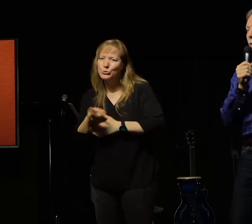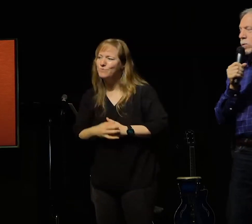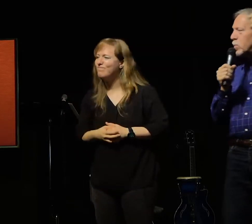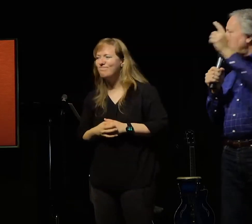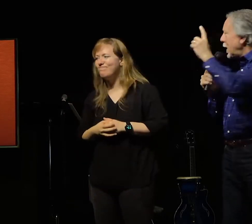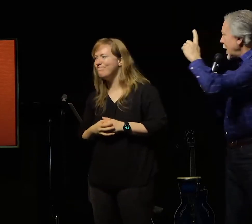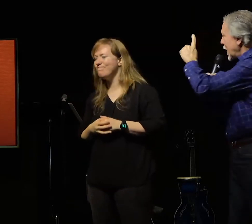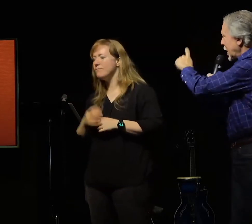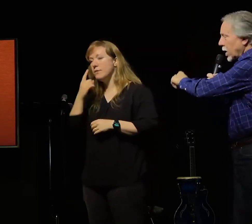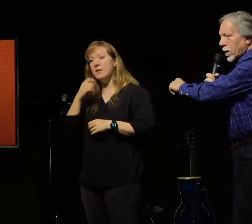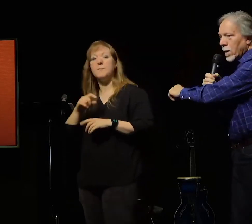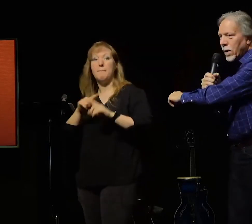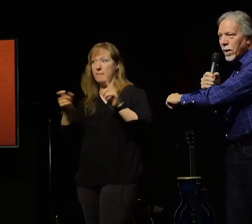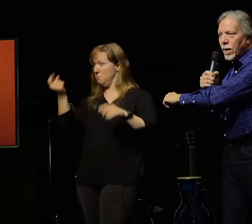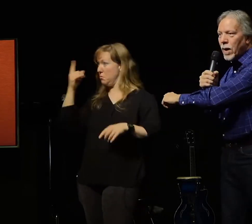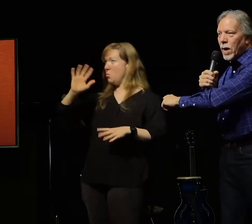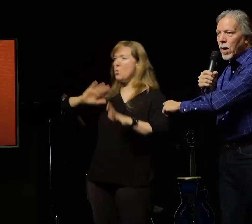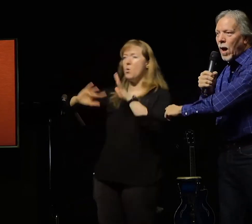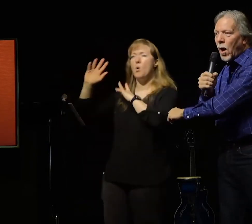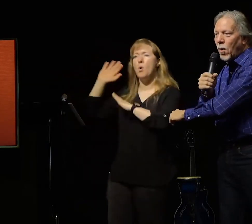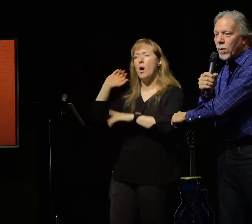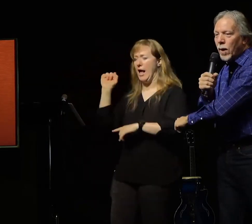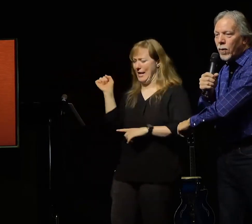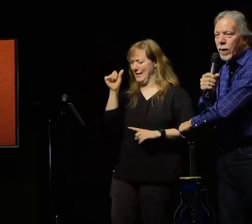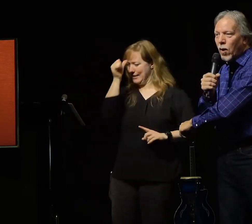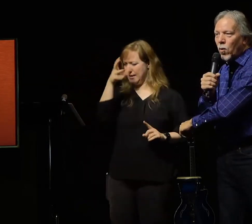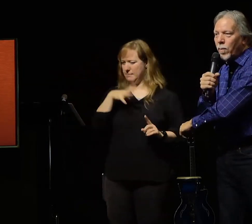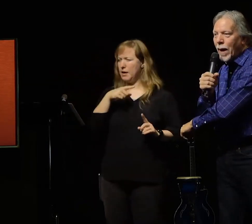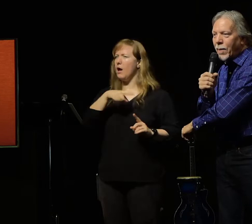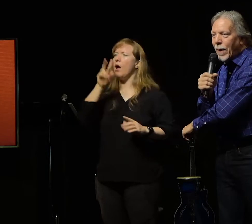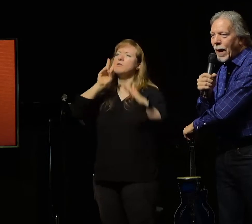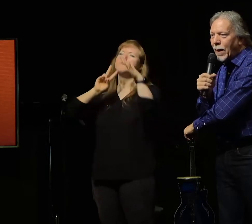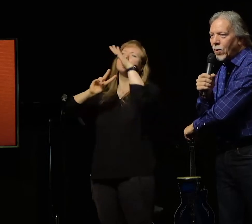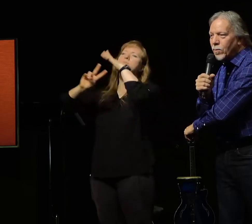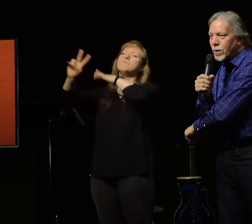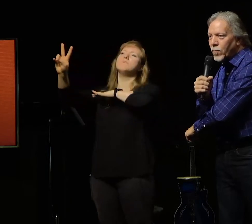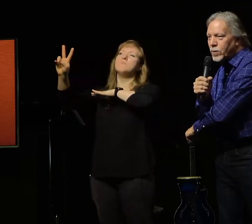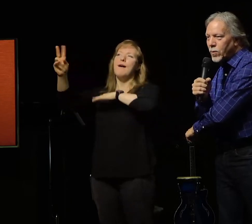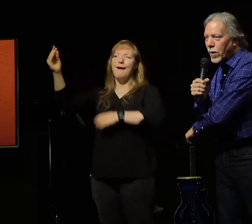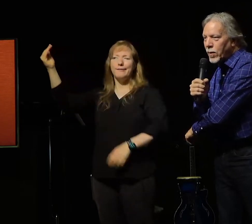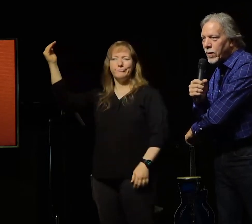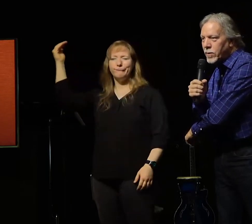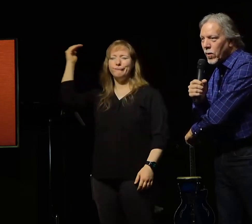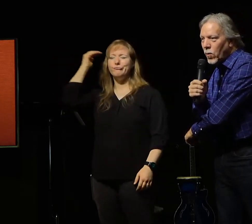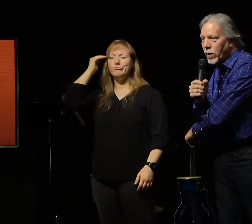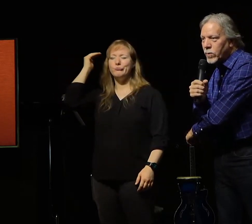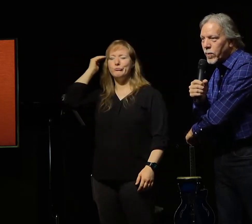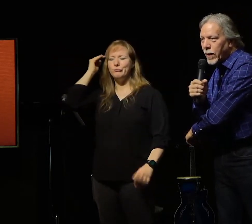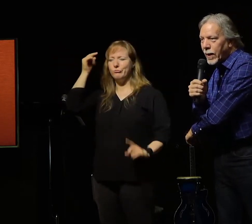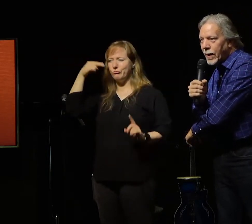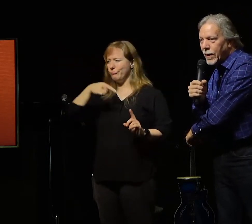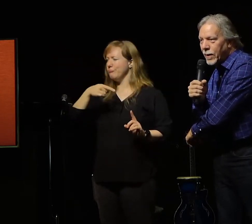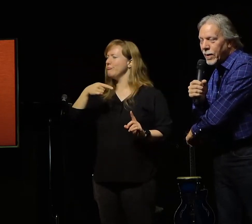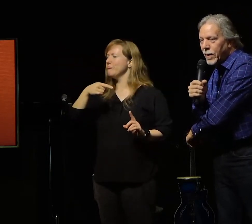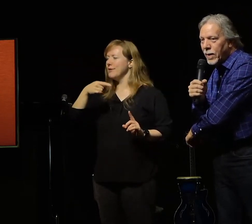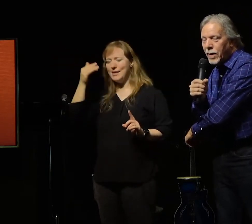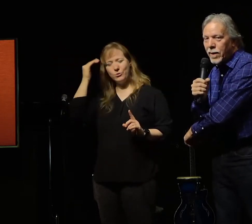But it was predicted long, long ago by a man who was over 200 years old. It was